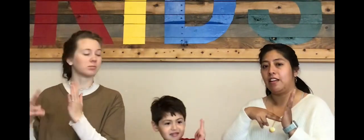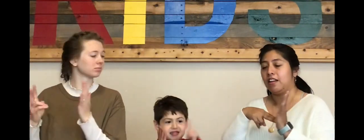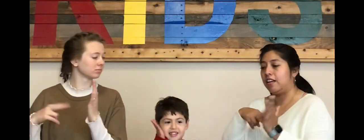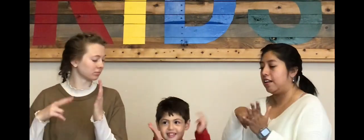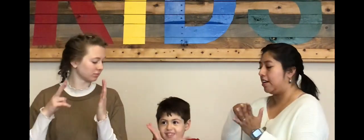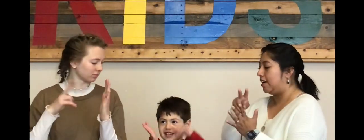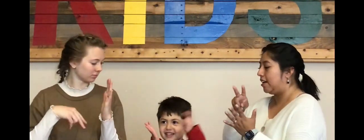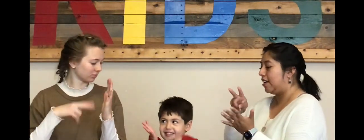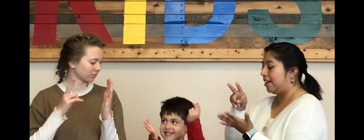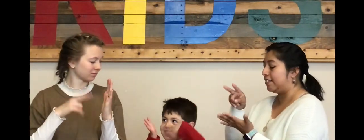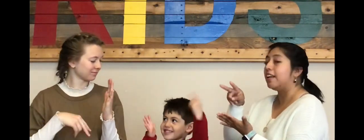read,